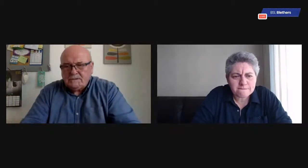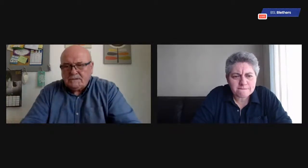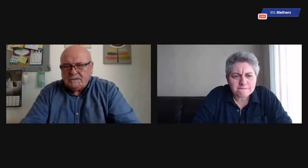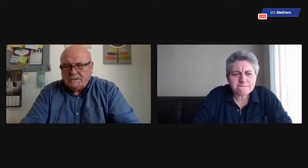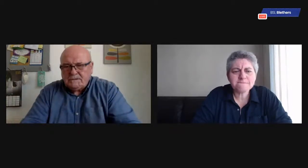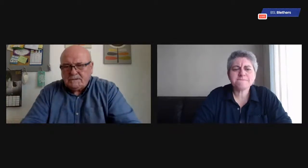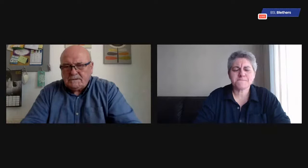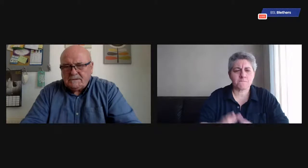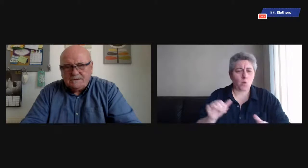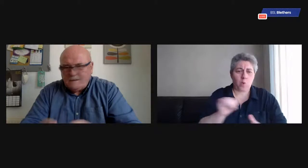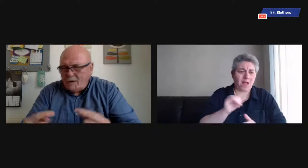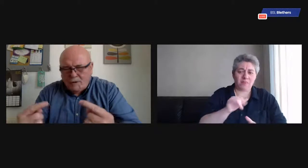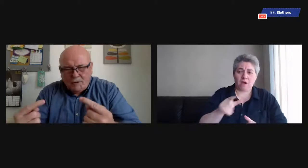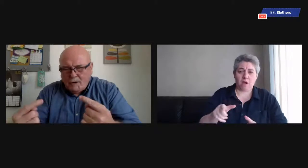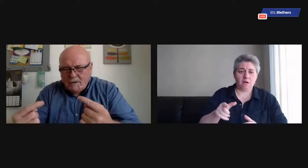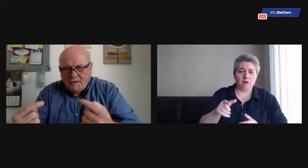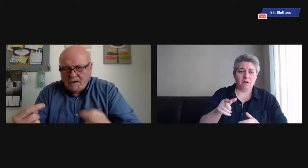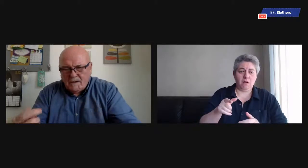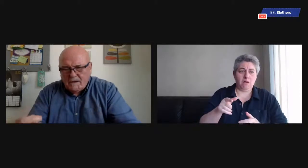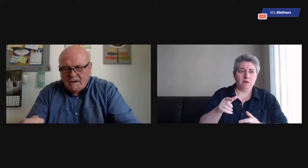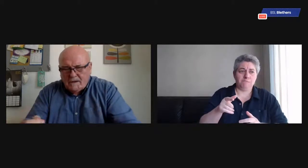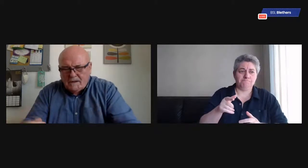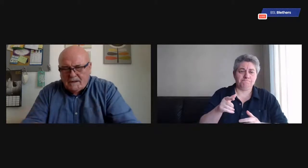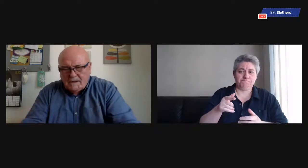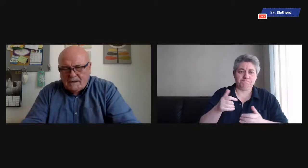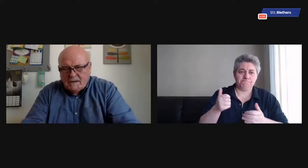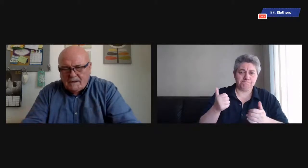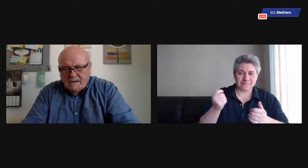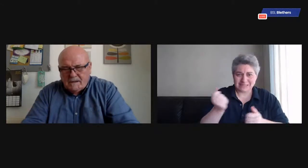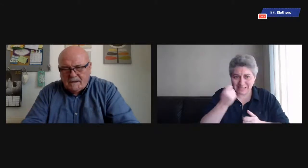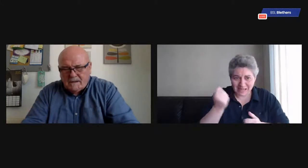that's it, finished. Um,